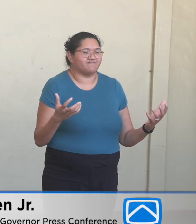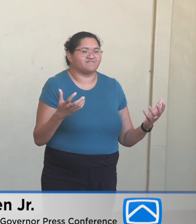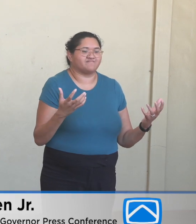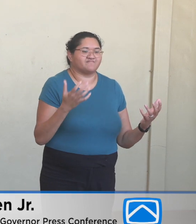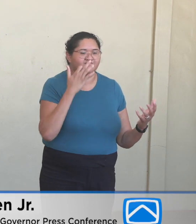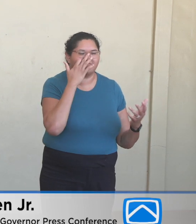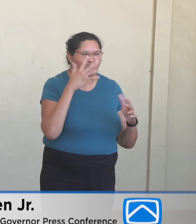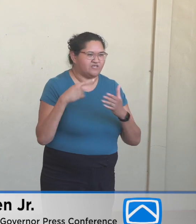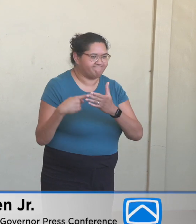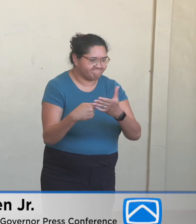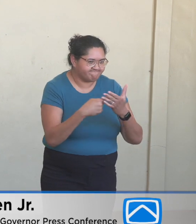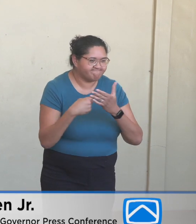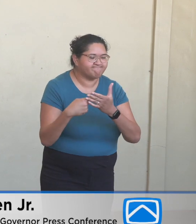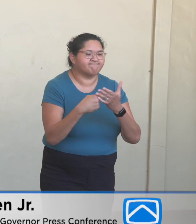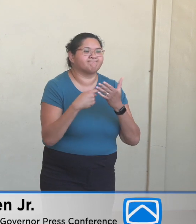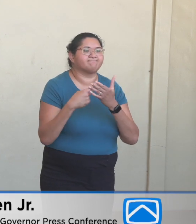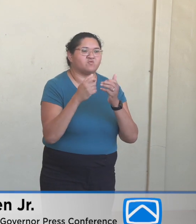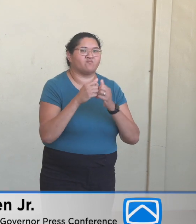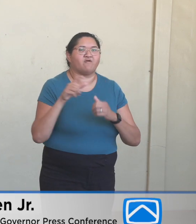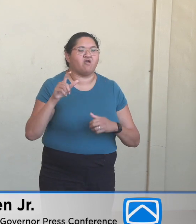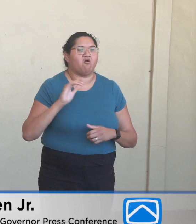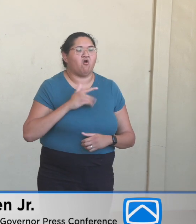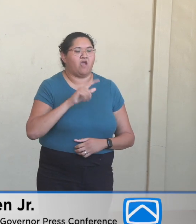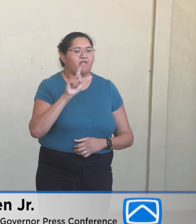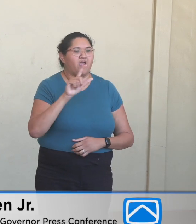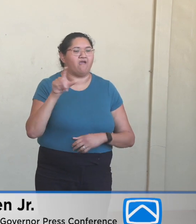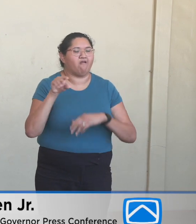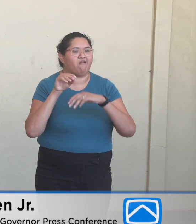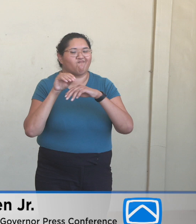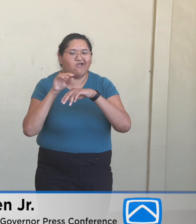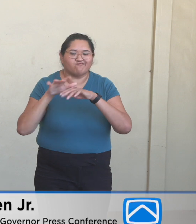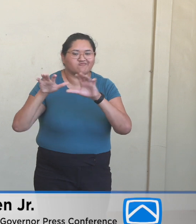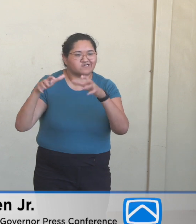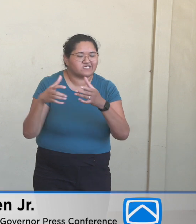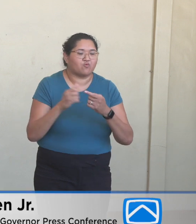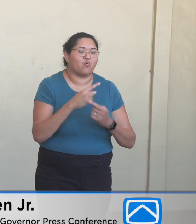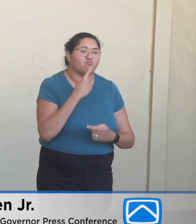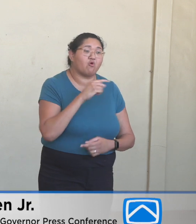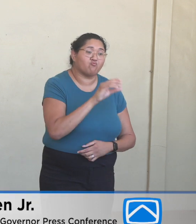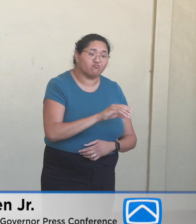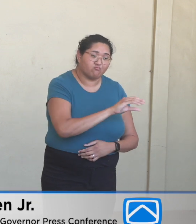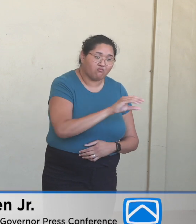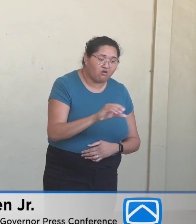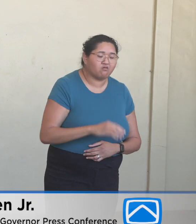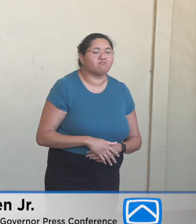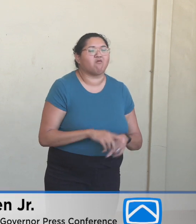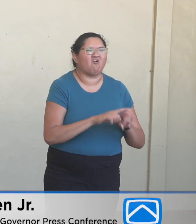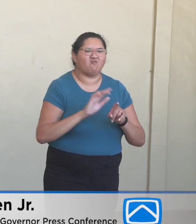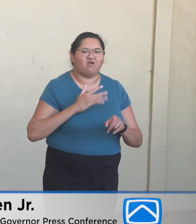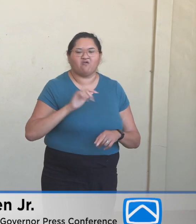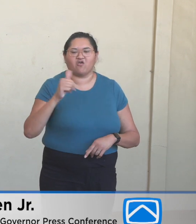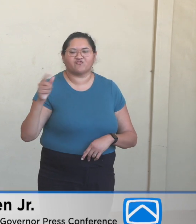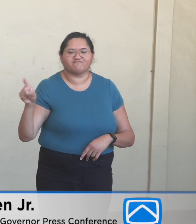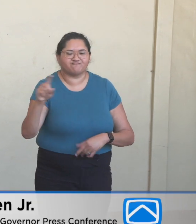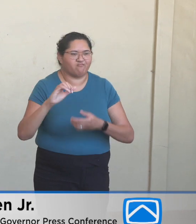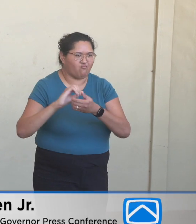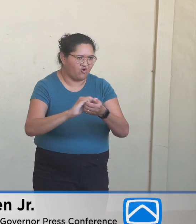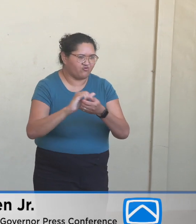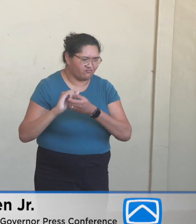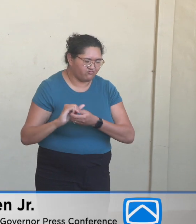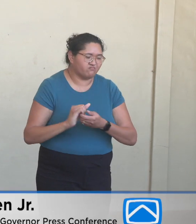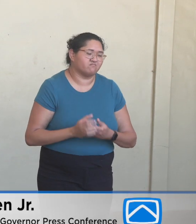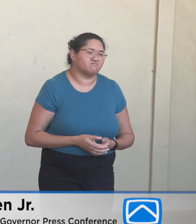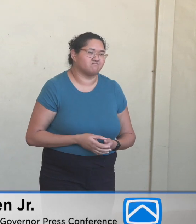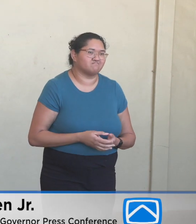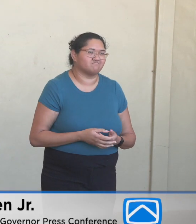of discussion with our Lahaina advisory team, with the Red Cross, and with some of our partners. We